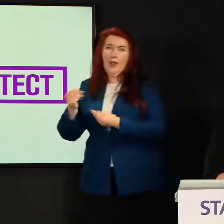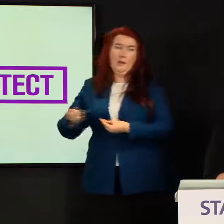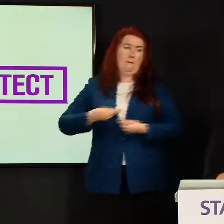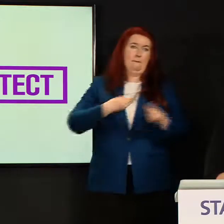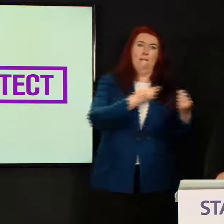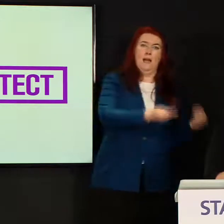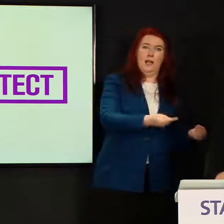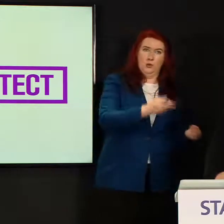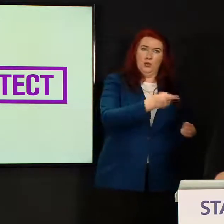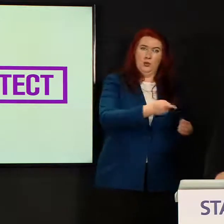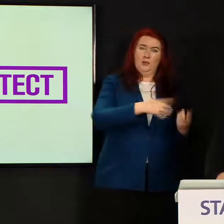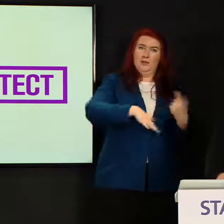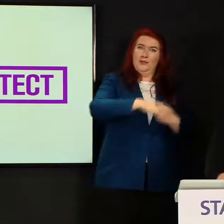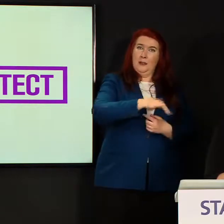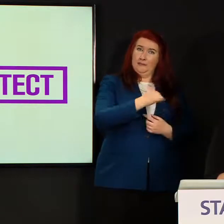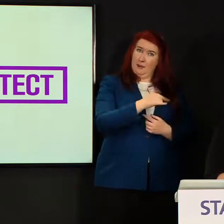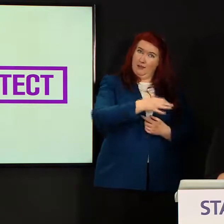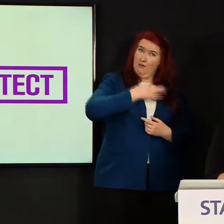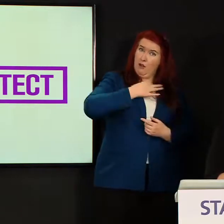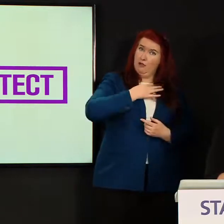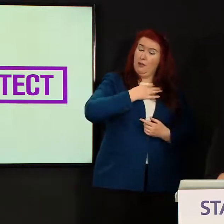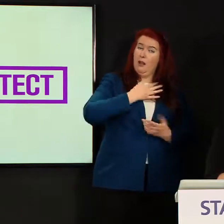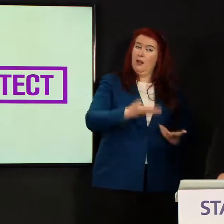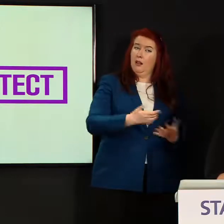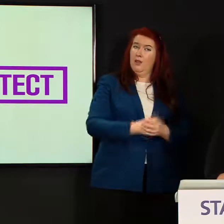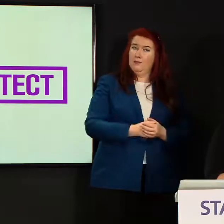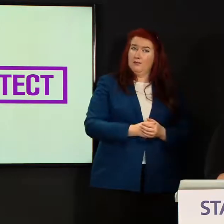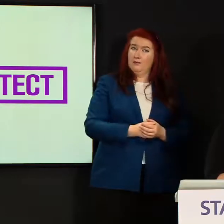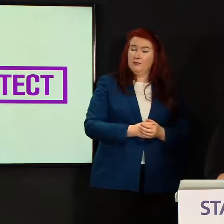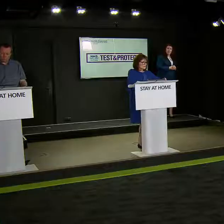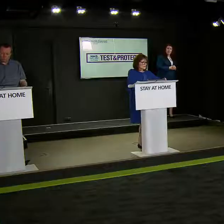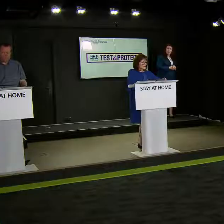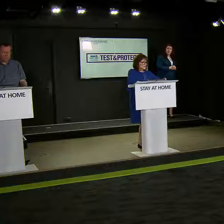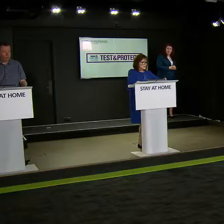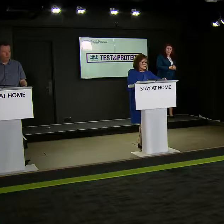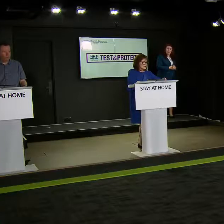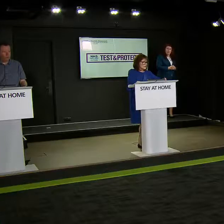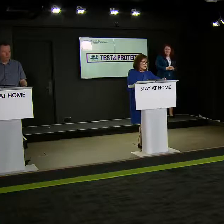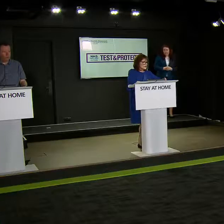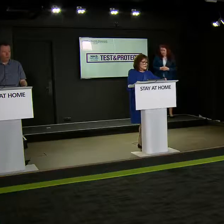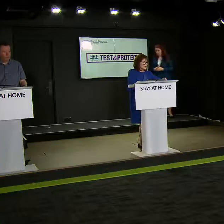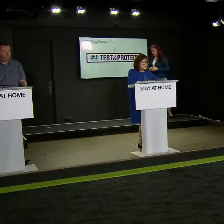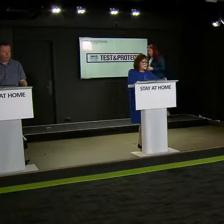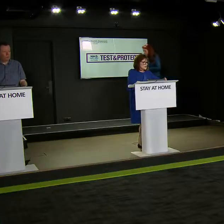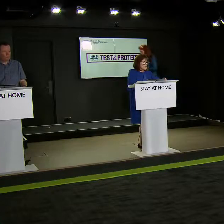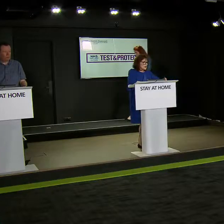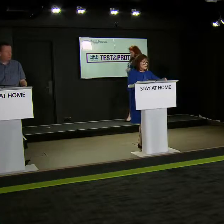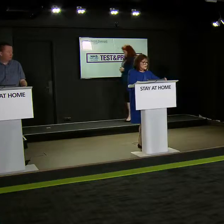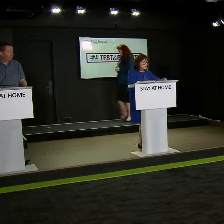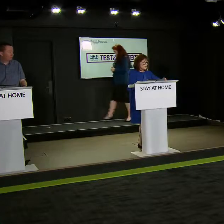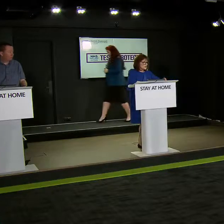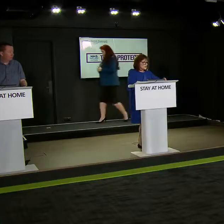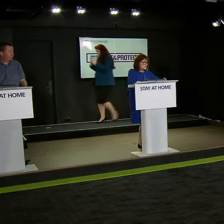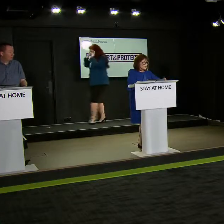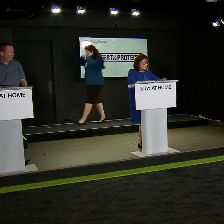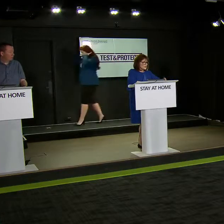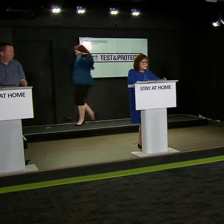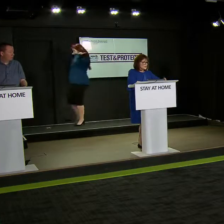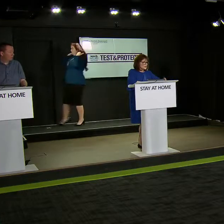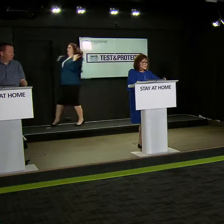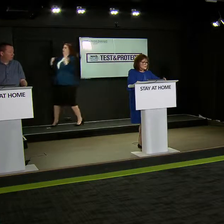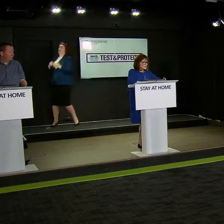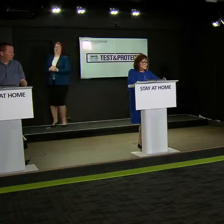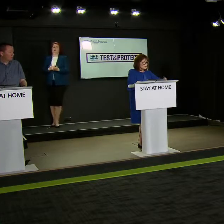their loved one who perhaps is vulnerable if they're requiring to be cared for at home thanks very much and now Andrew Learman